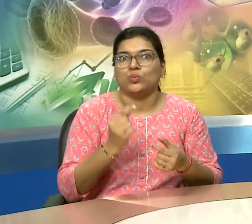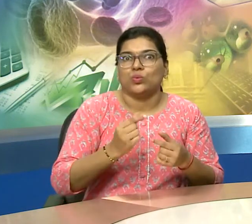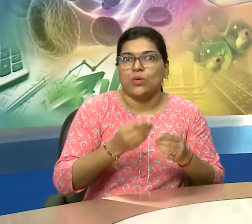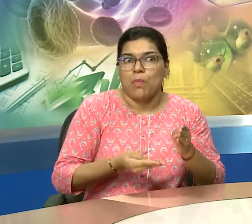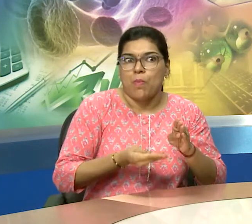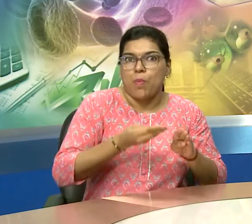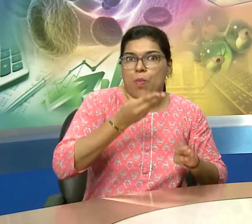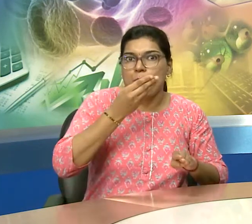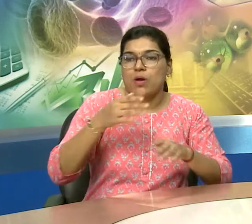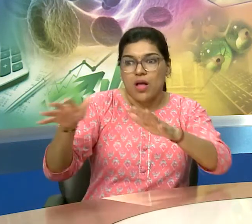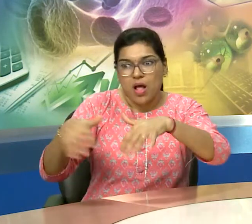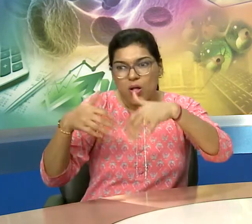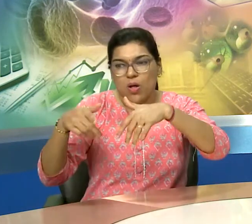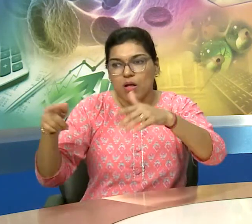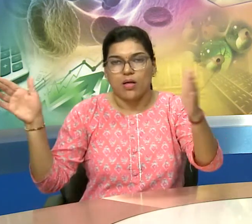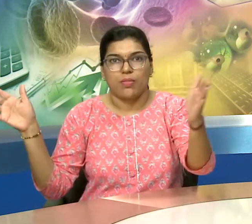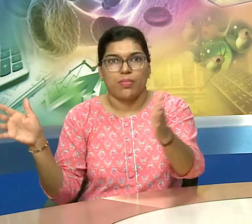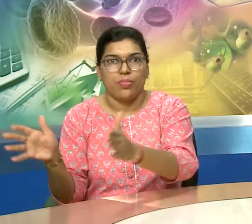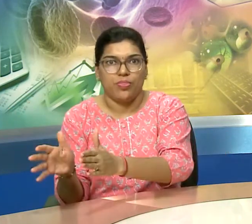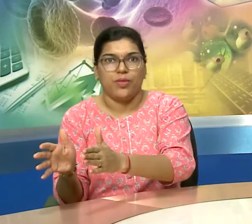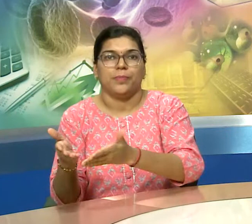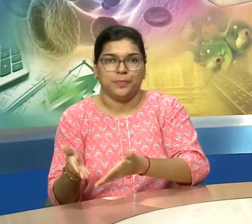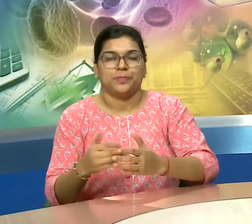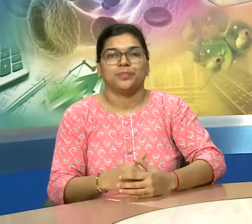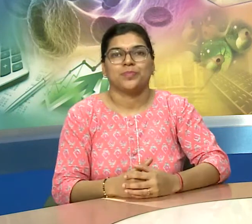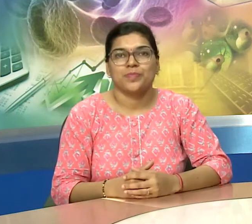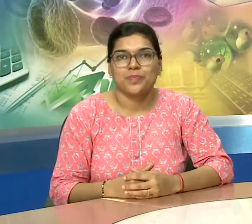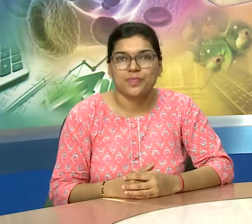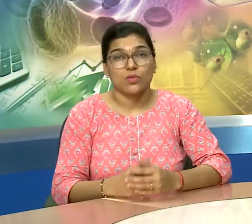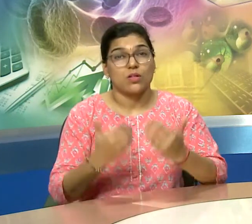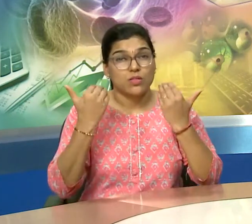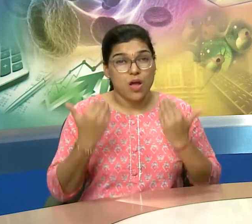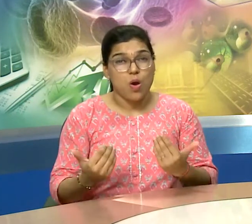resources, particularly the fossil fuels.